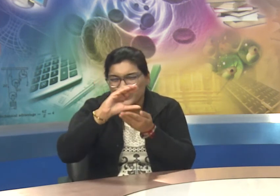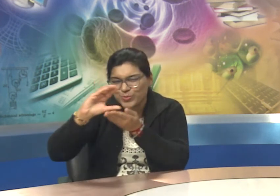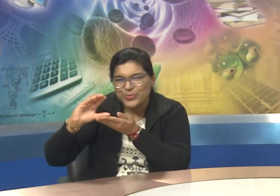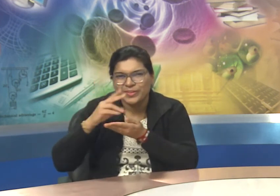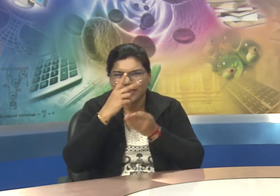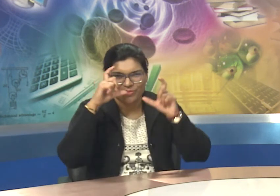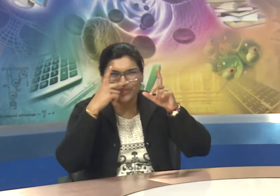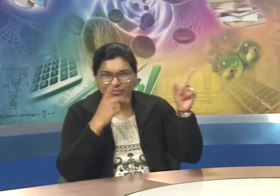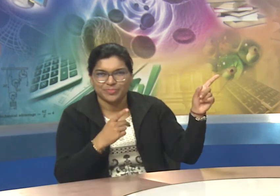whose chick